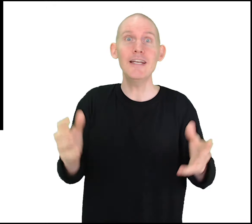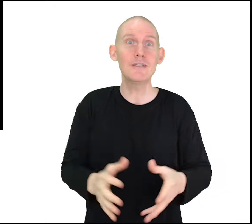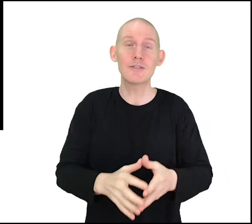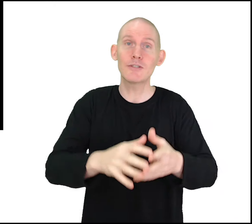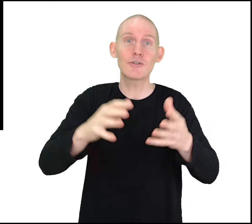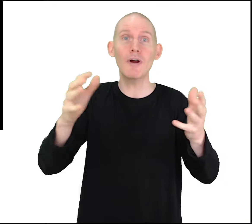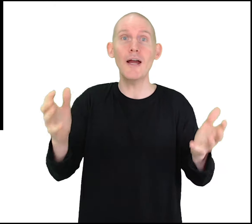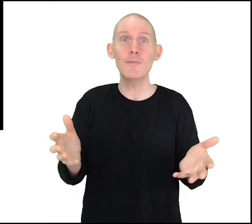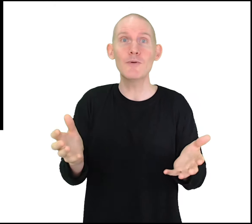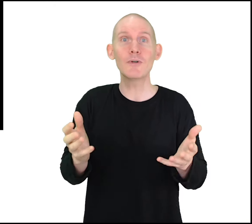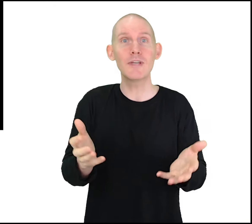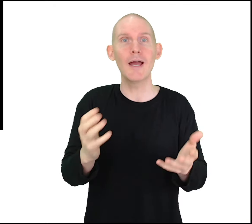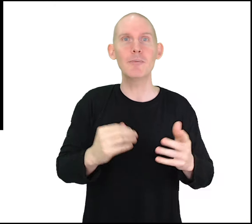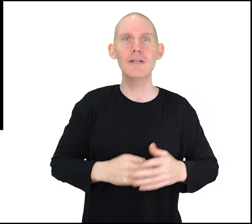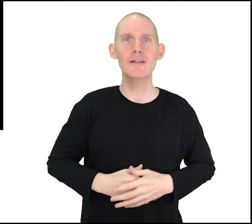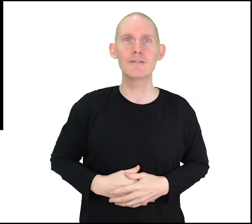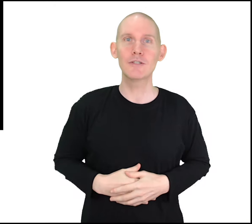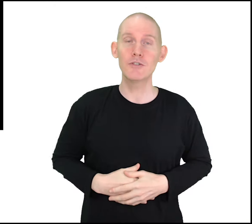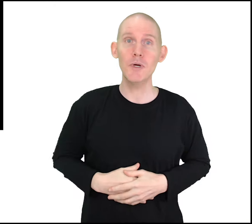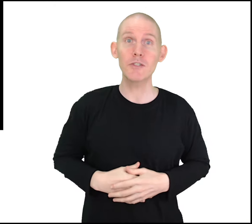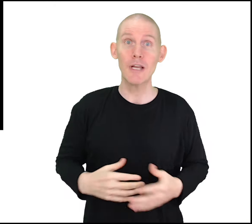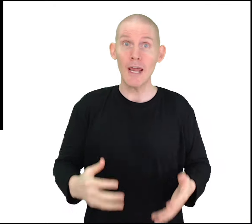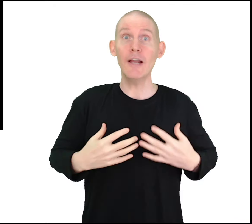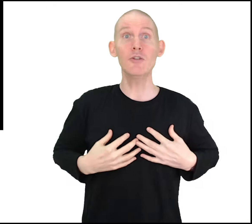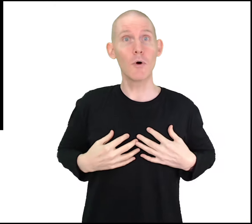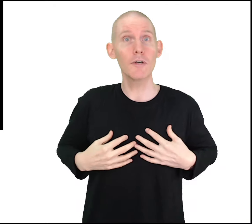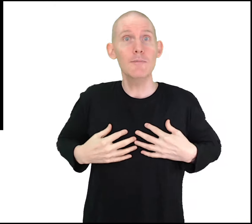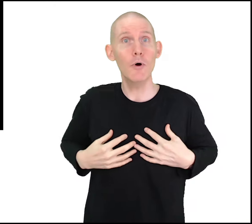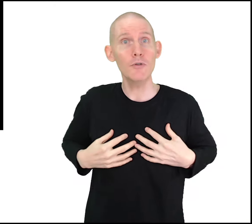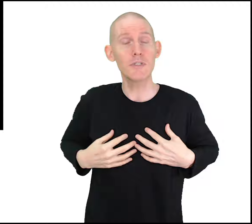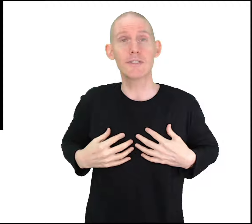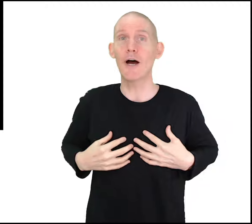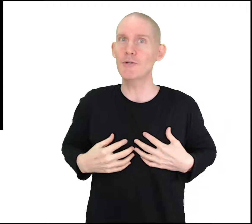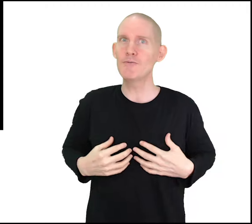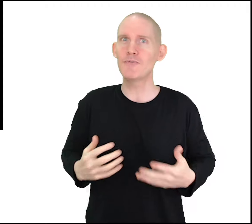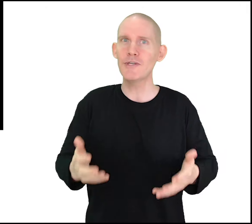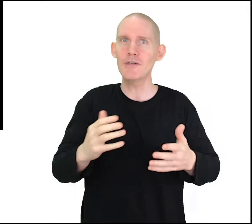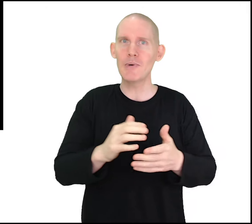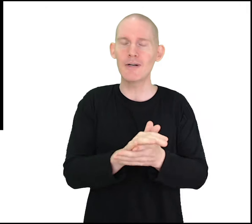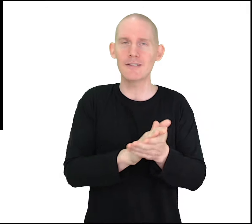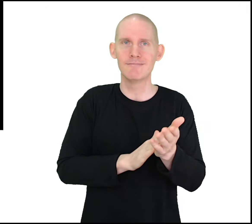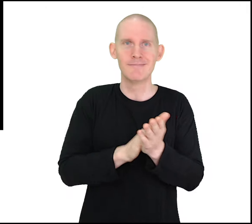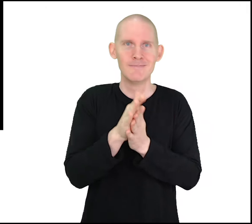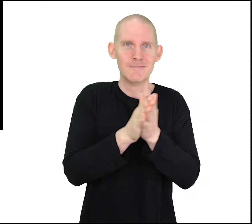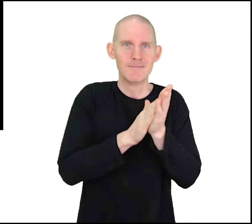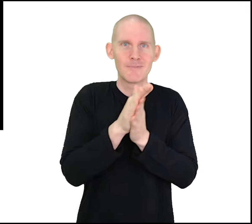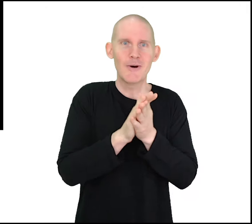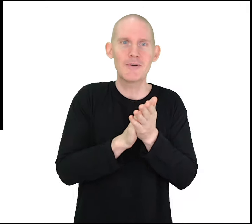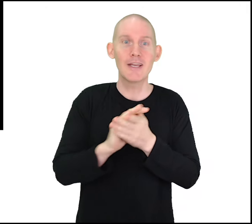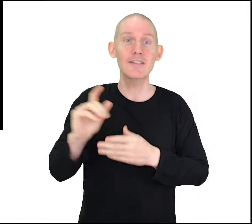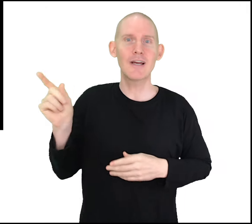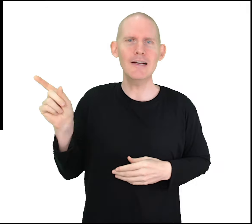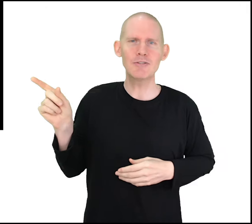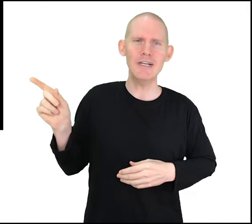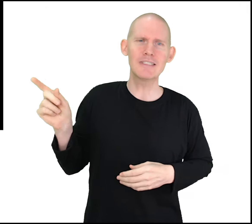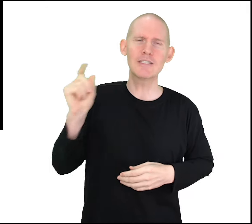just describing what's happening in this situation and your emotions, how you feel about it. Okay, let's contrast this one